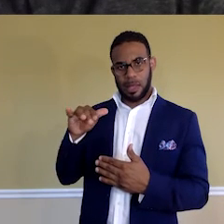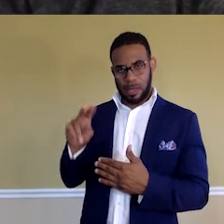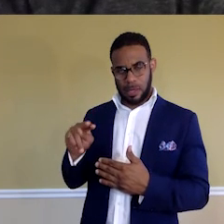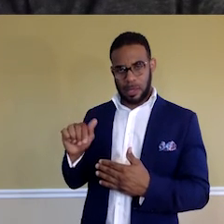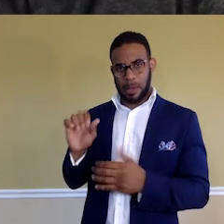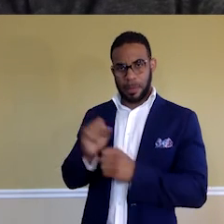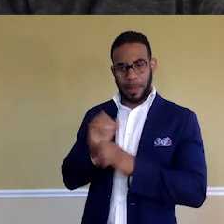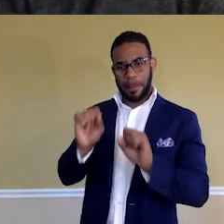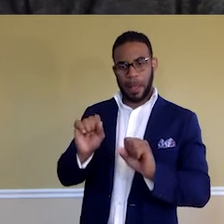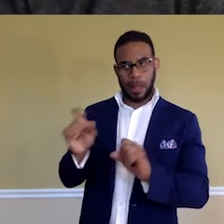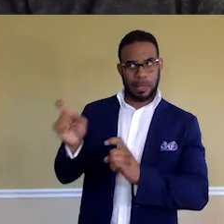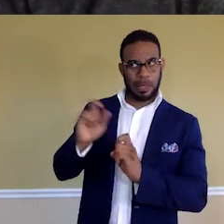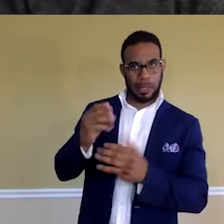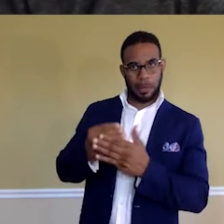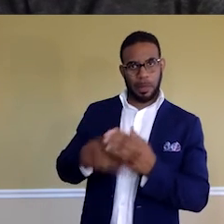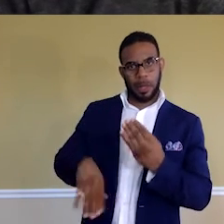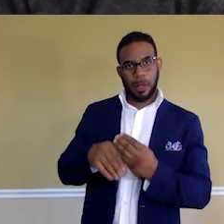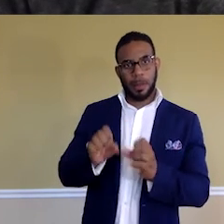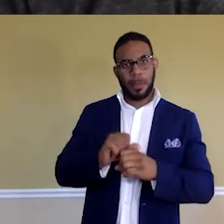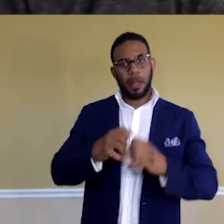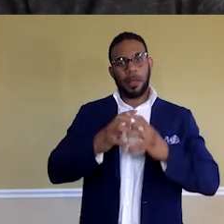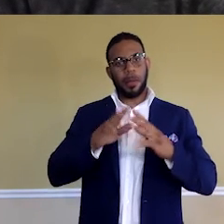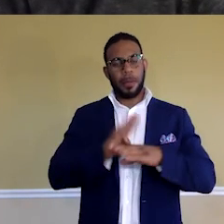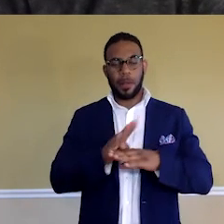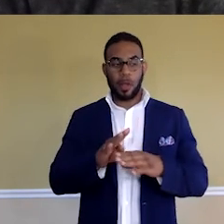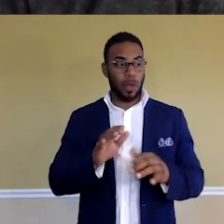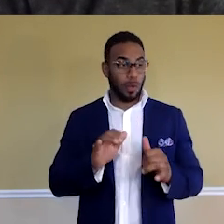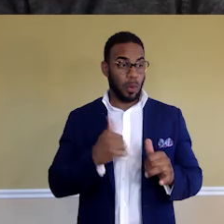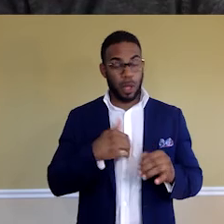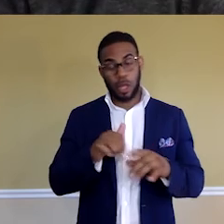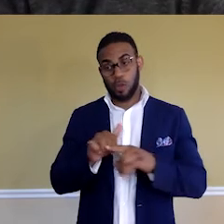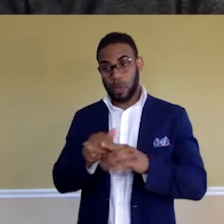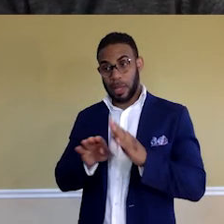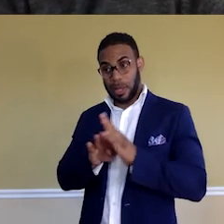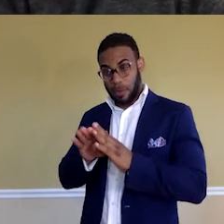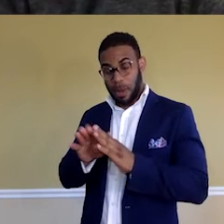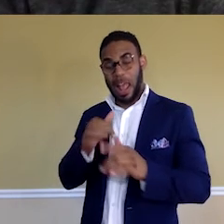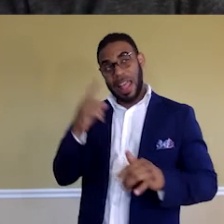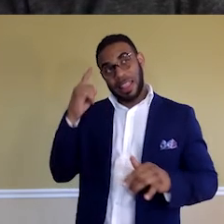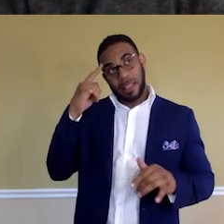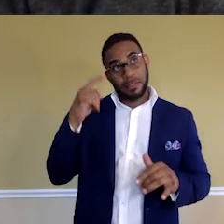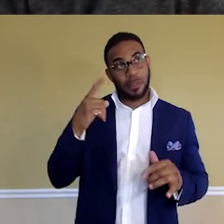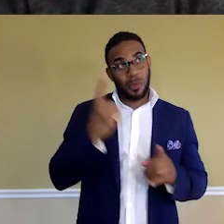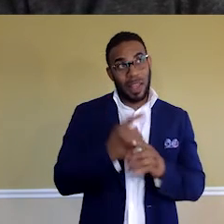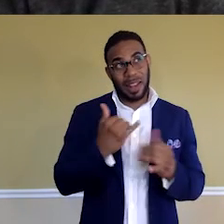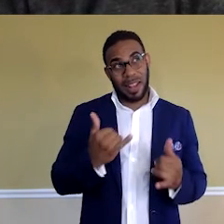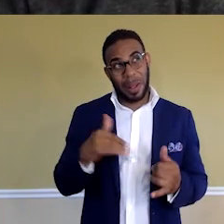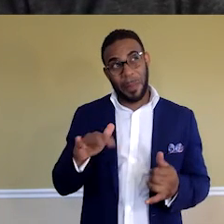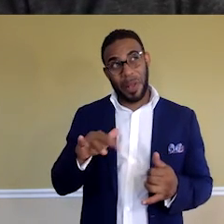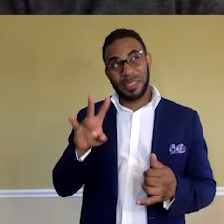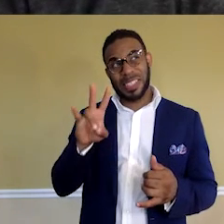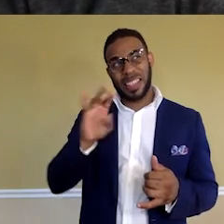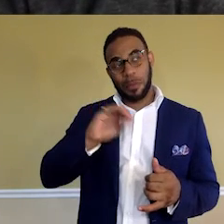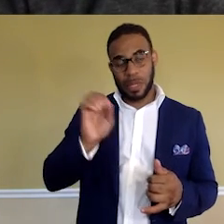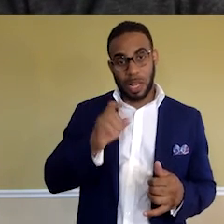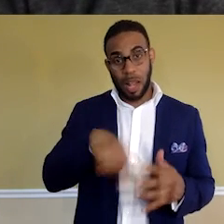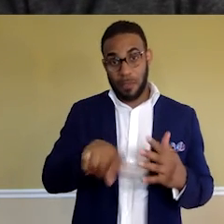possible with Pluriasite. All right. So we trained 22 developers. And I think right now, about 70% of them are now